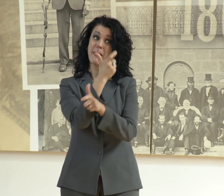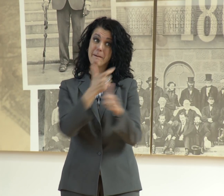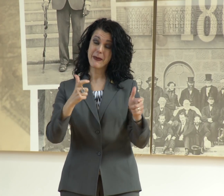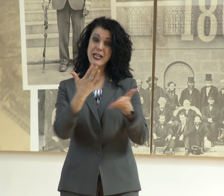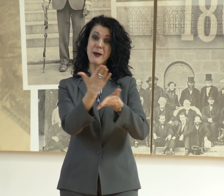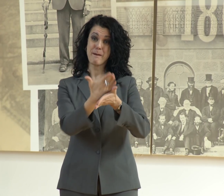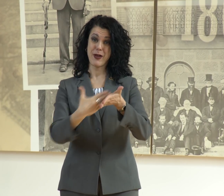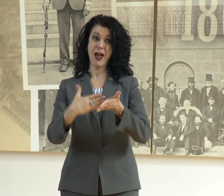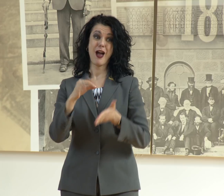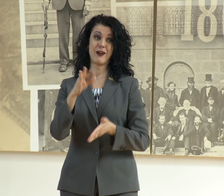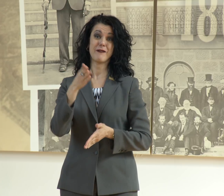Deaf,